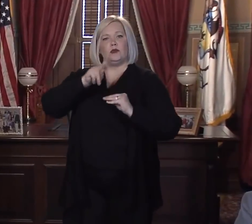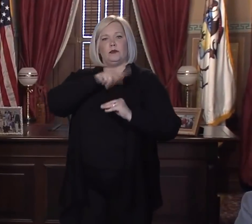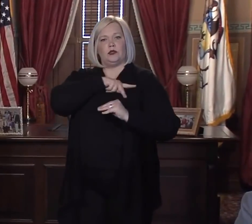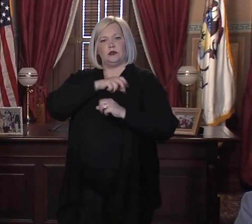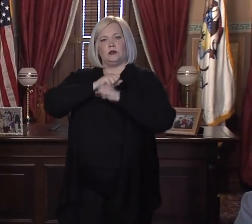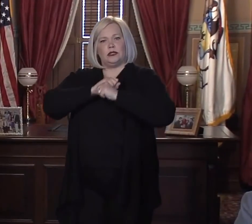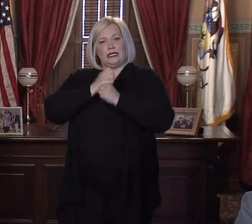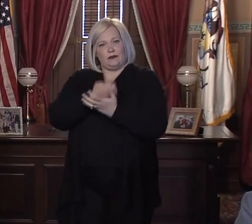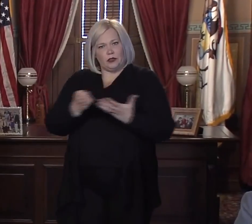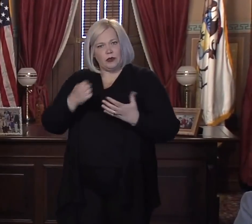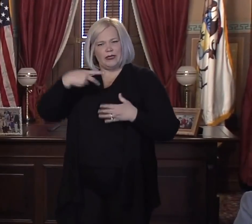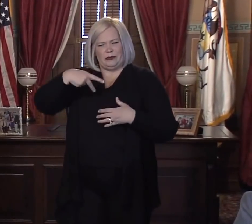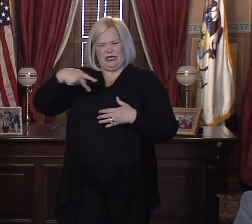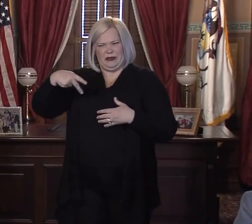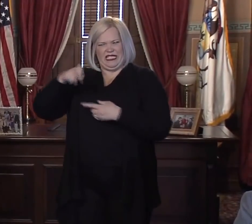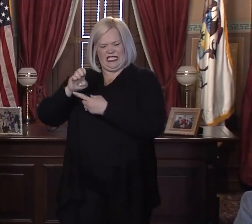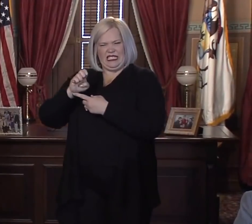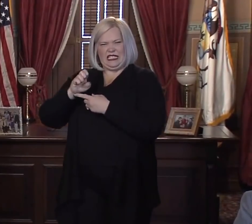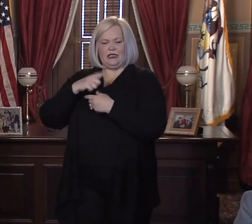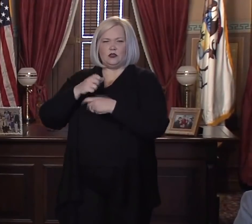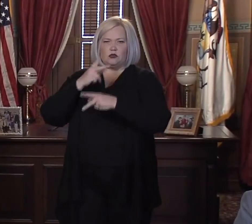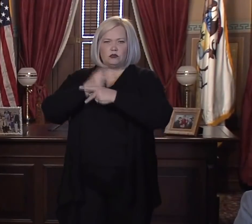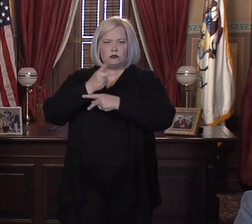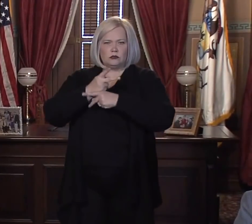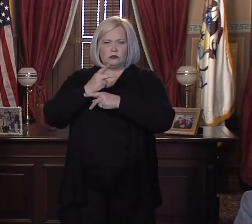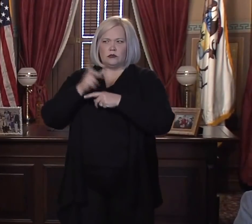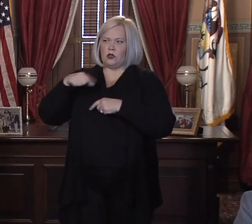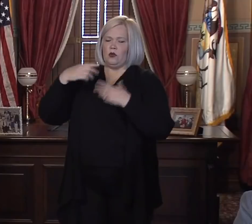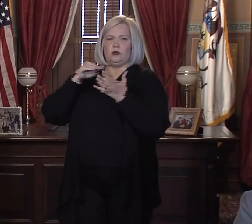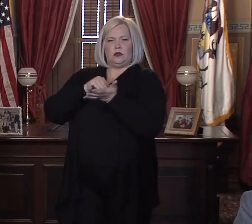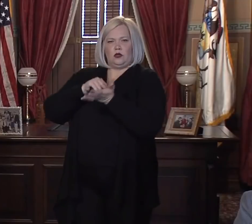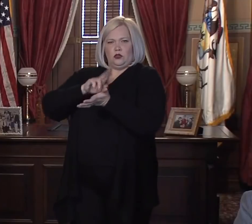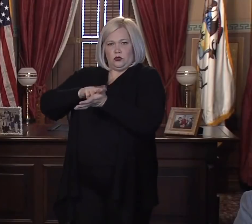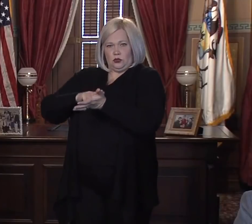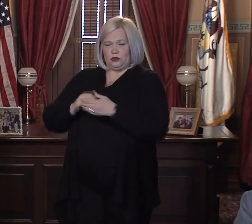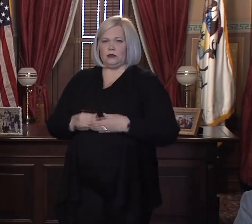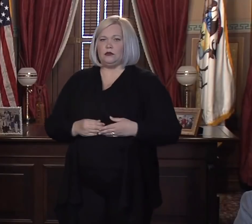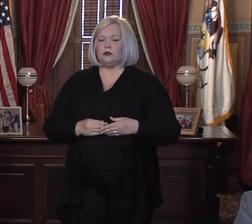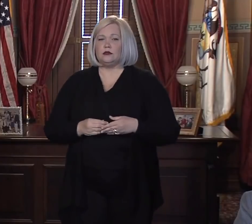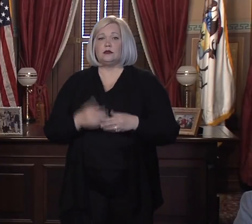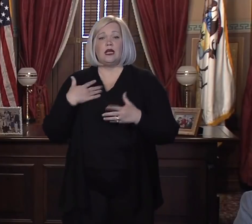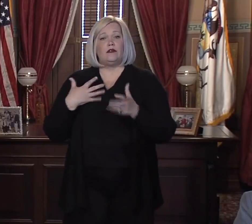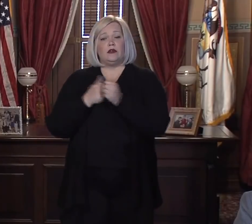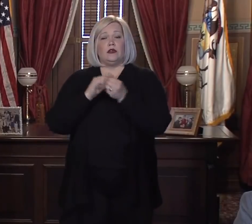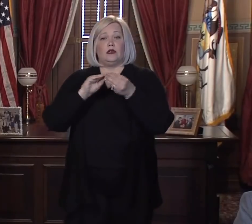healthcare professionals. Now I have an update on the numbers. We have